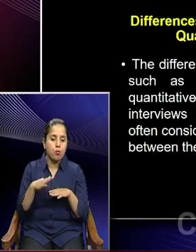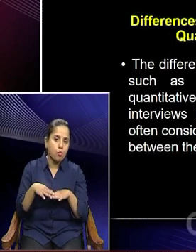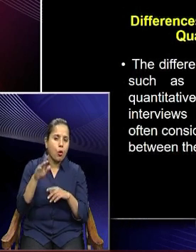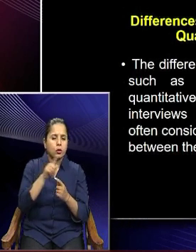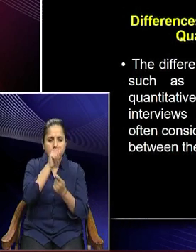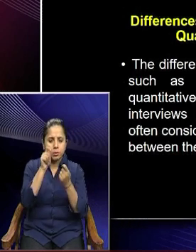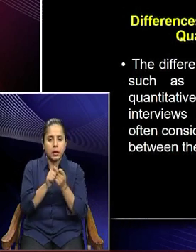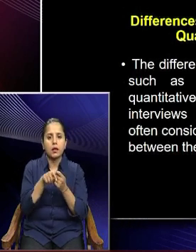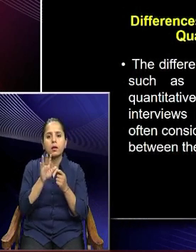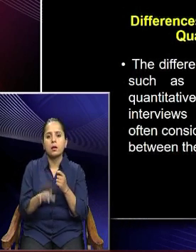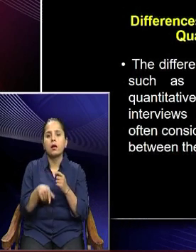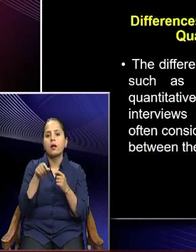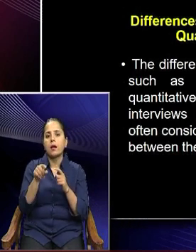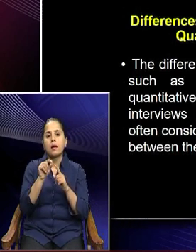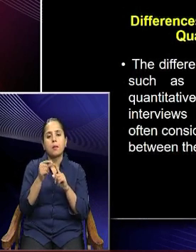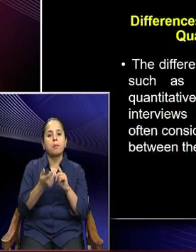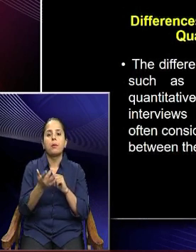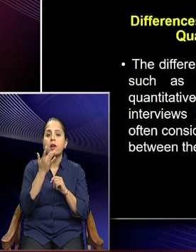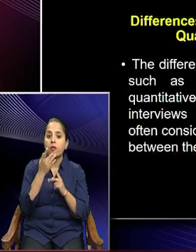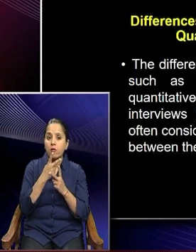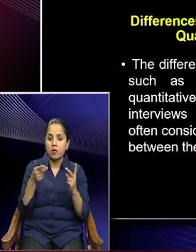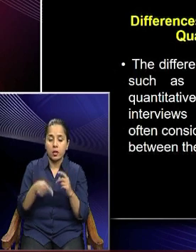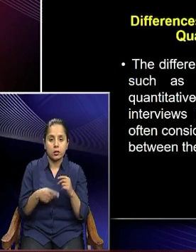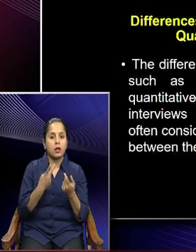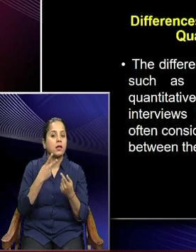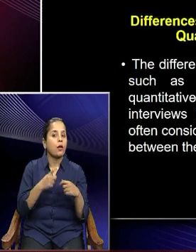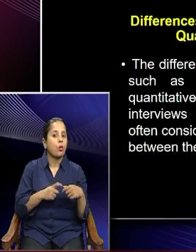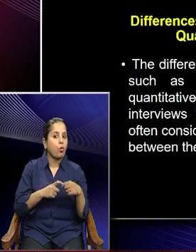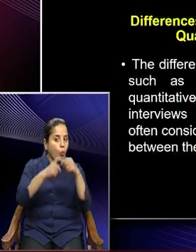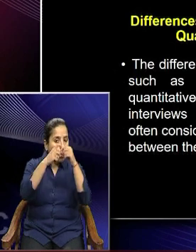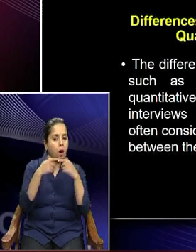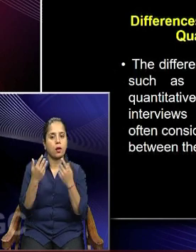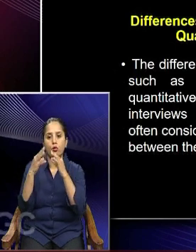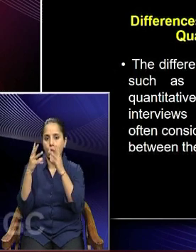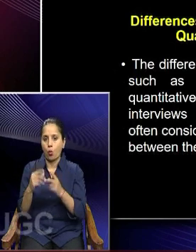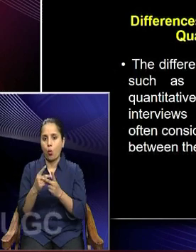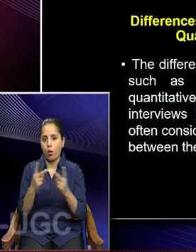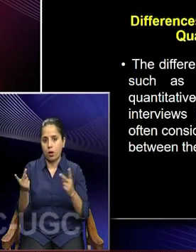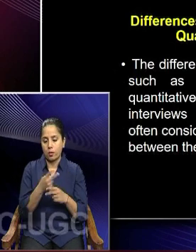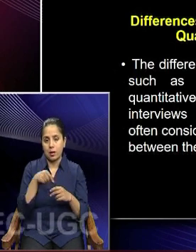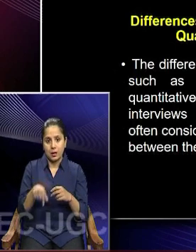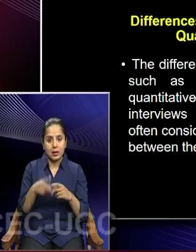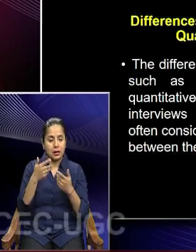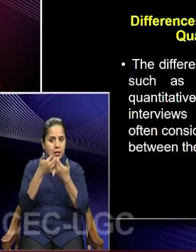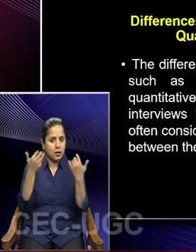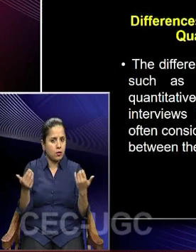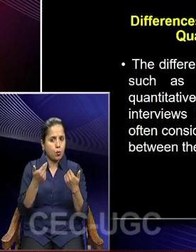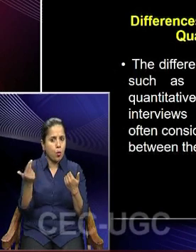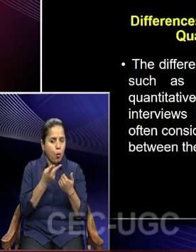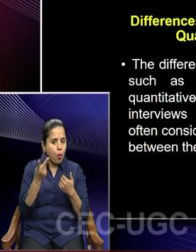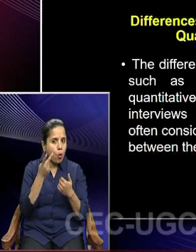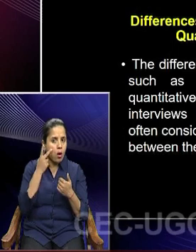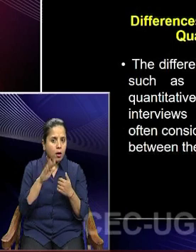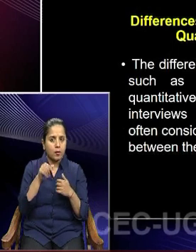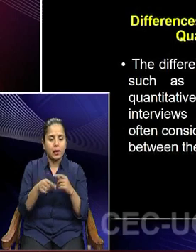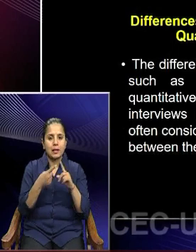specific differences between quantitative and qualitative research. The difference of research techniques such as analyzing